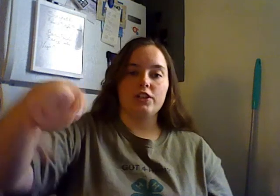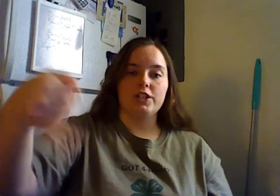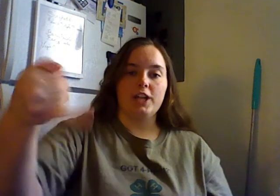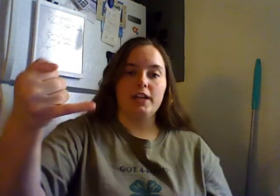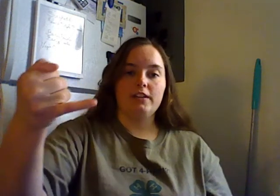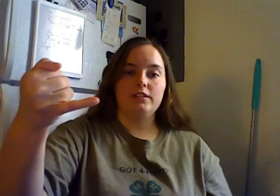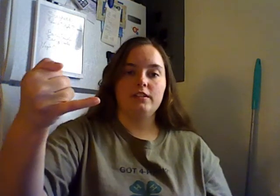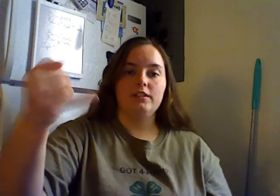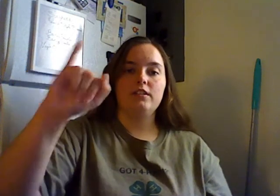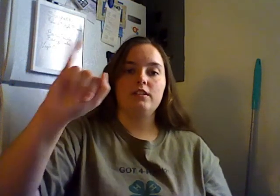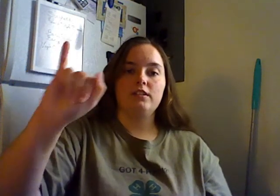J.